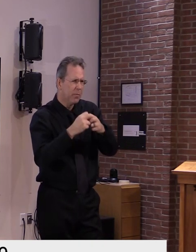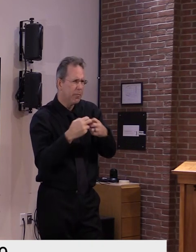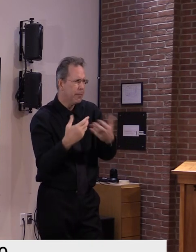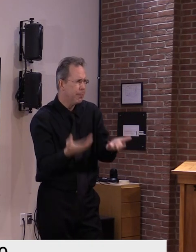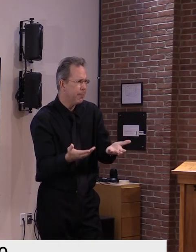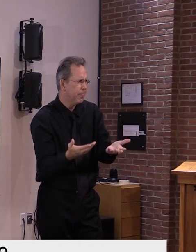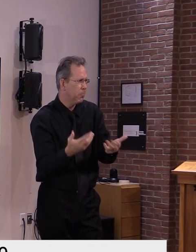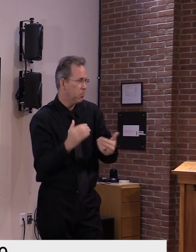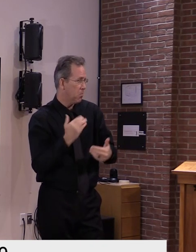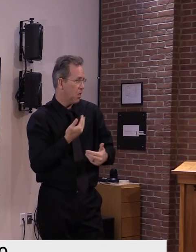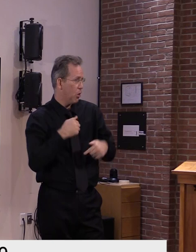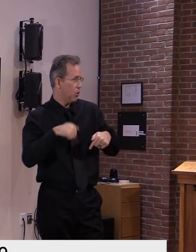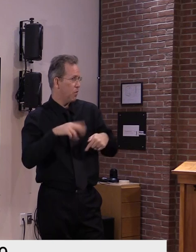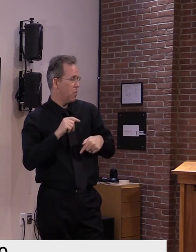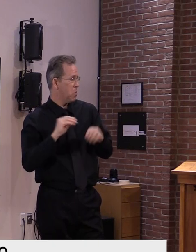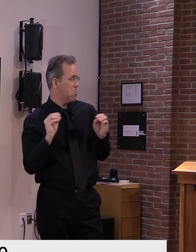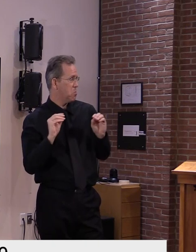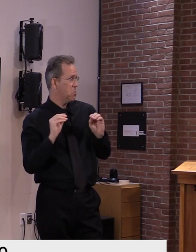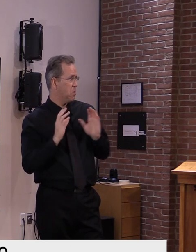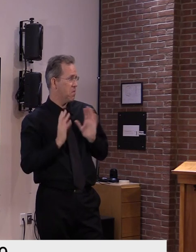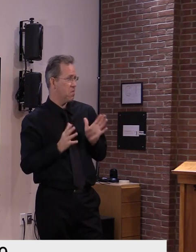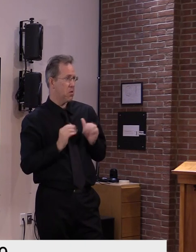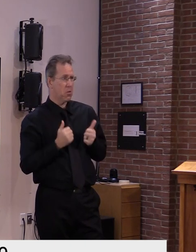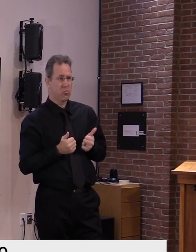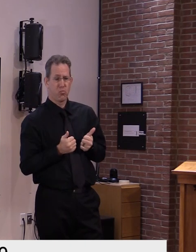them. Okay, thank you.